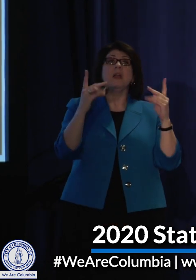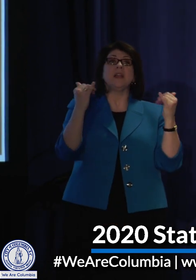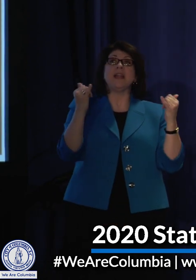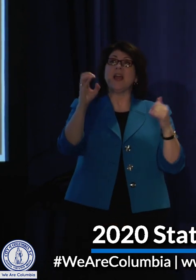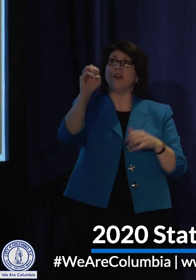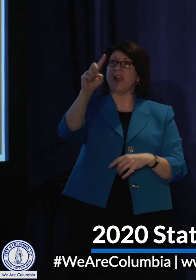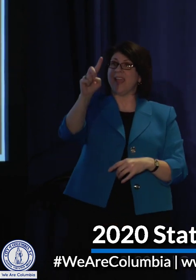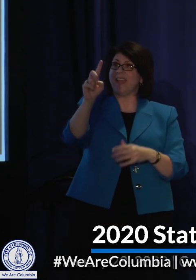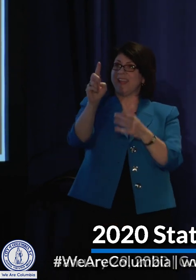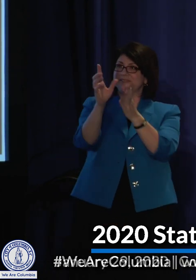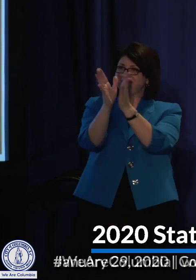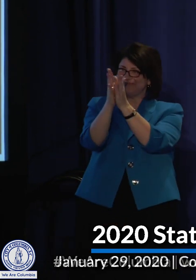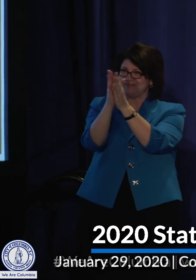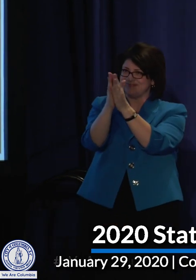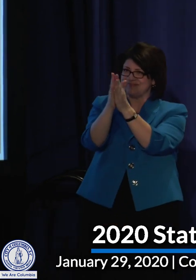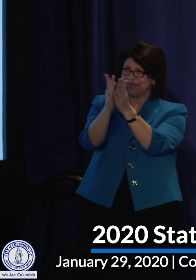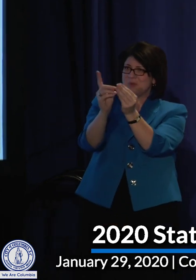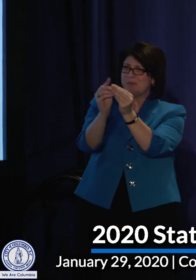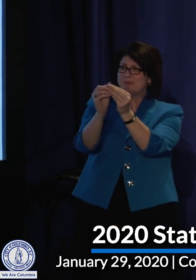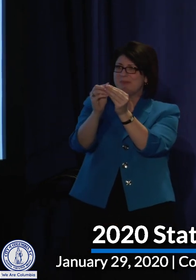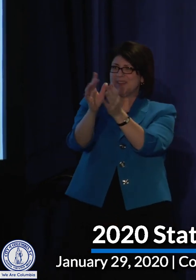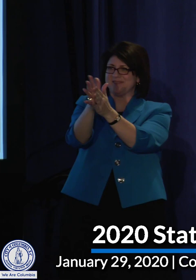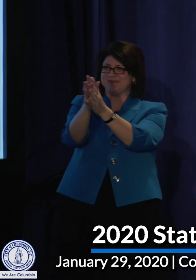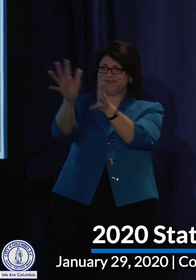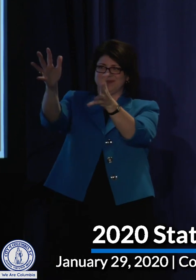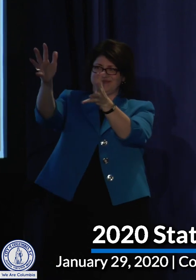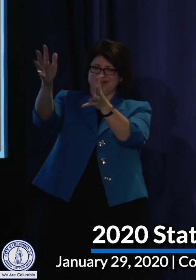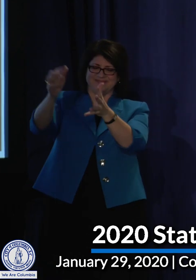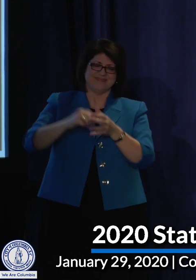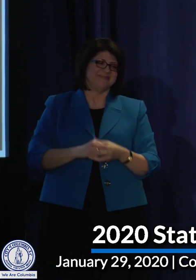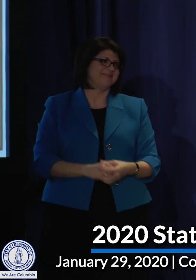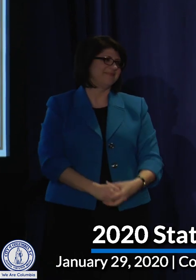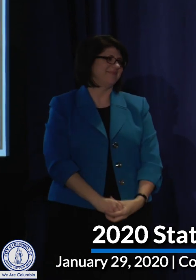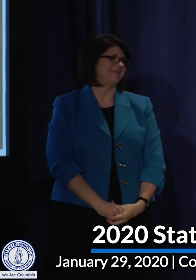Ed, another round of applause.